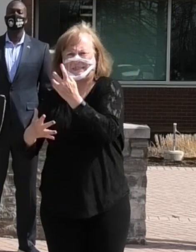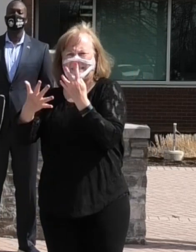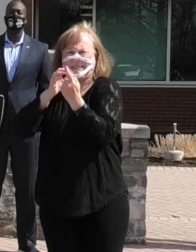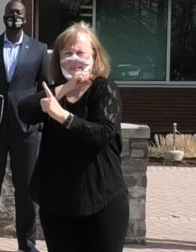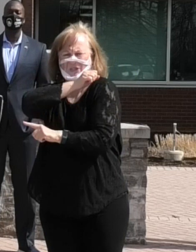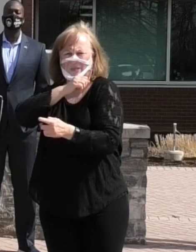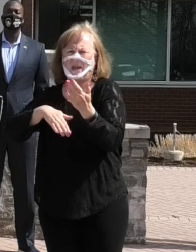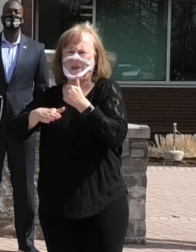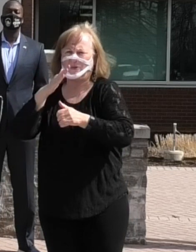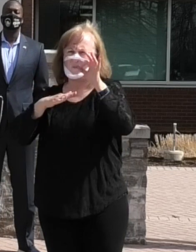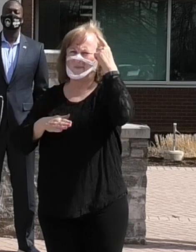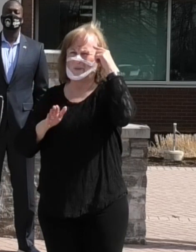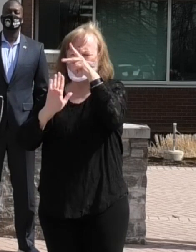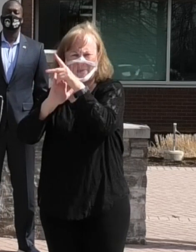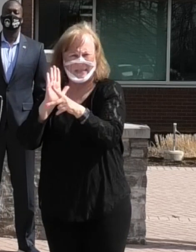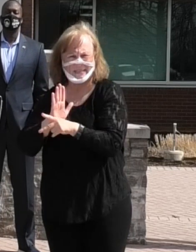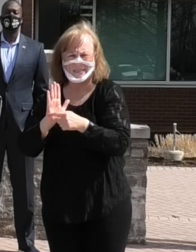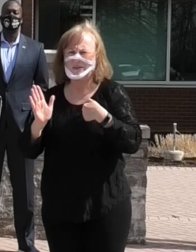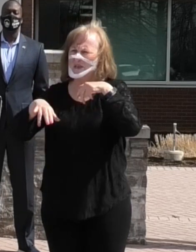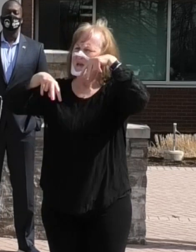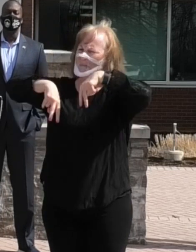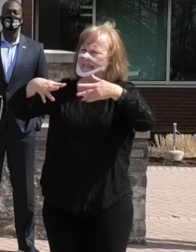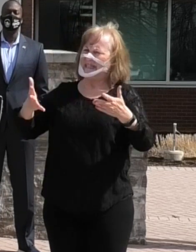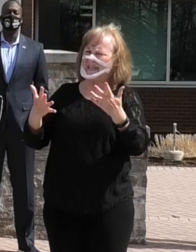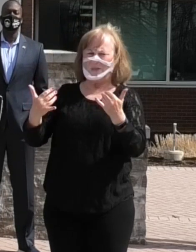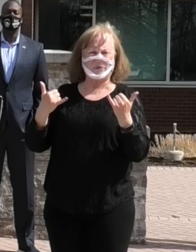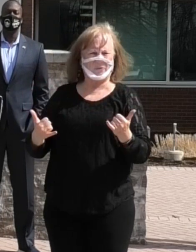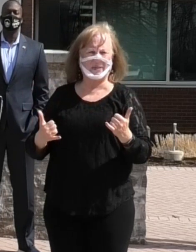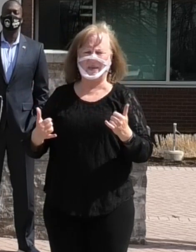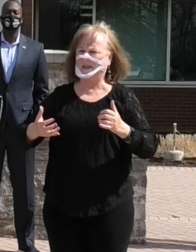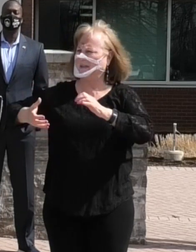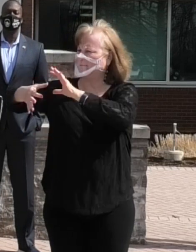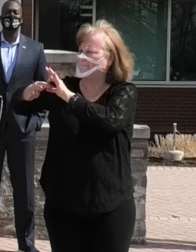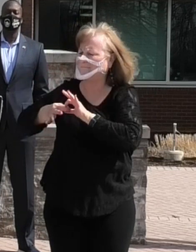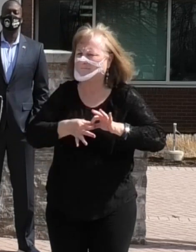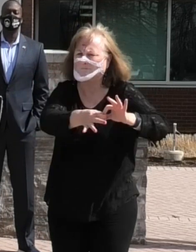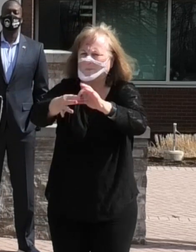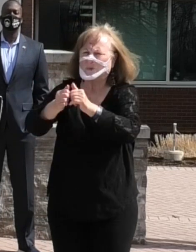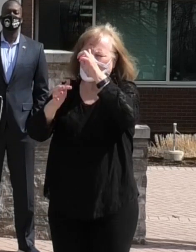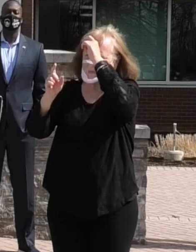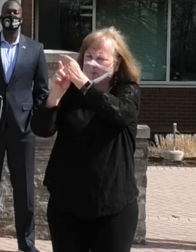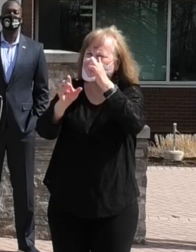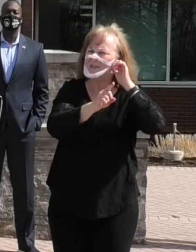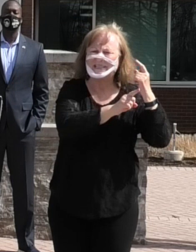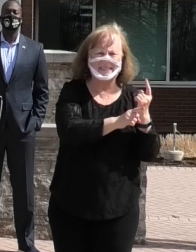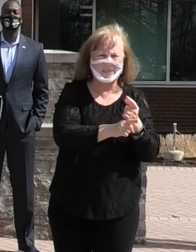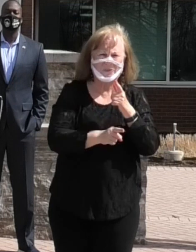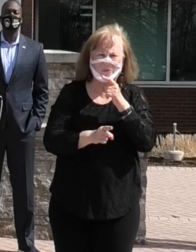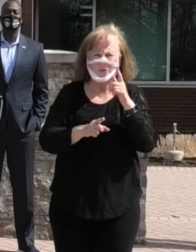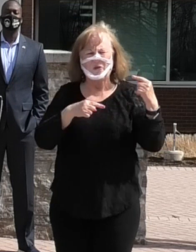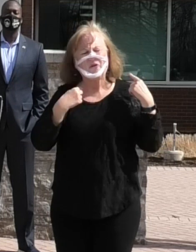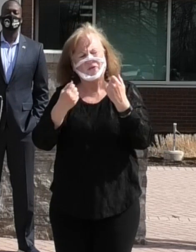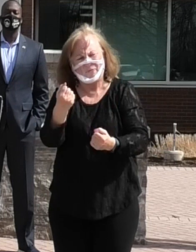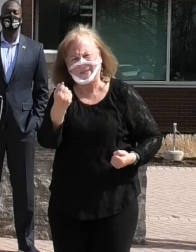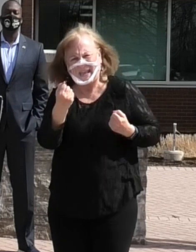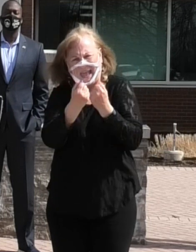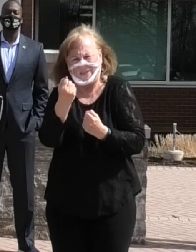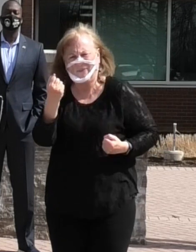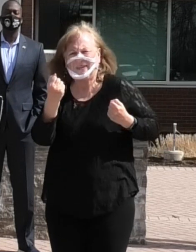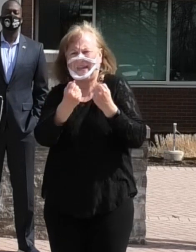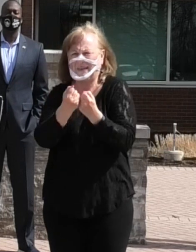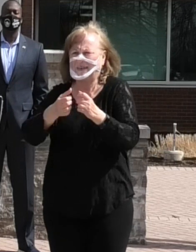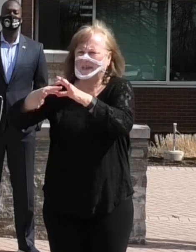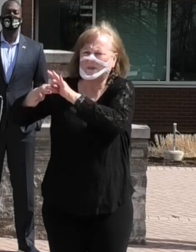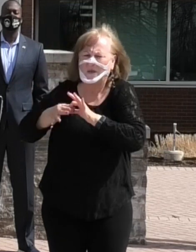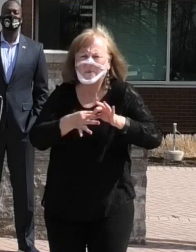federal policy. And so we stand here today arm in arm with our brothers and sisters who have been advocating, and arm